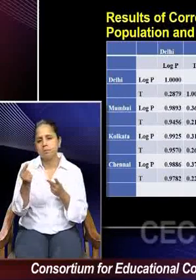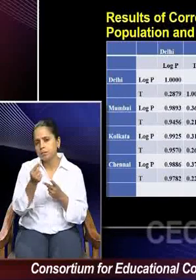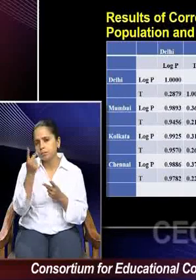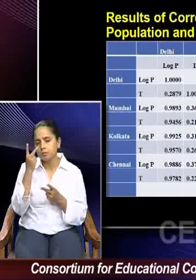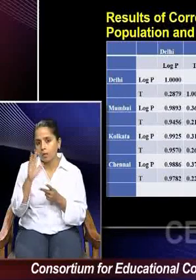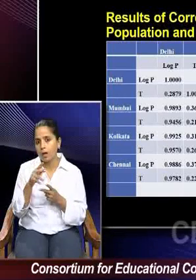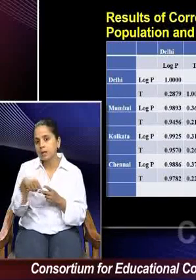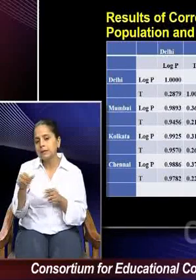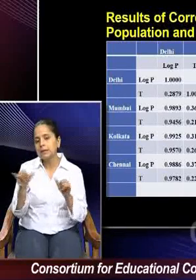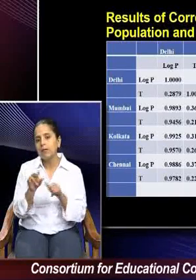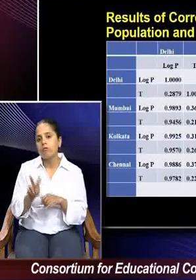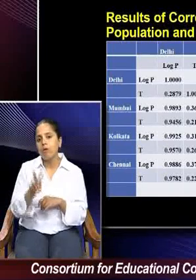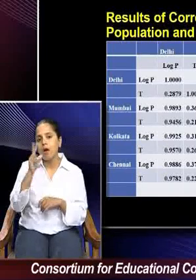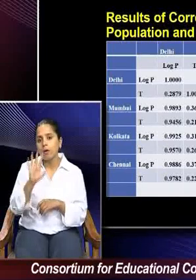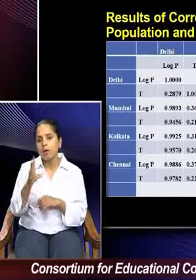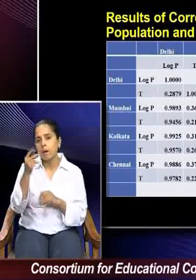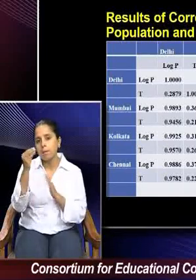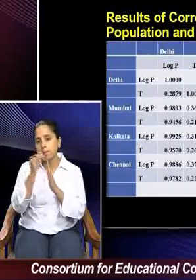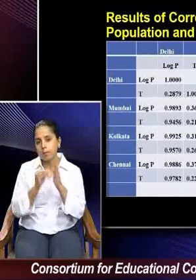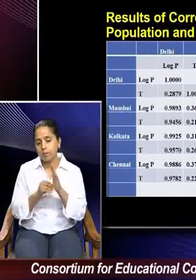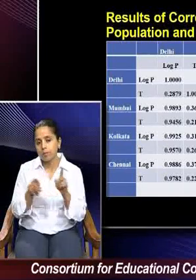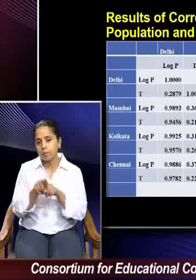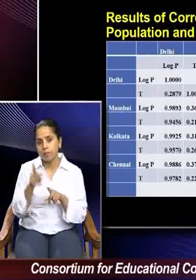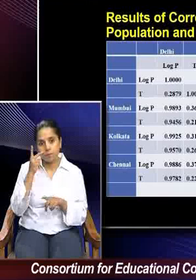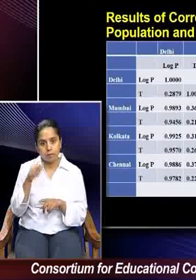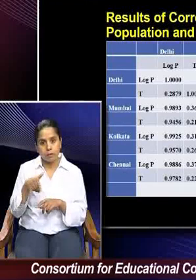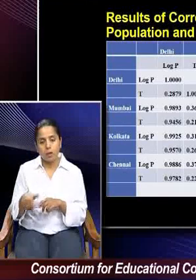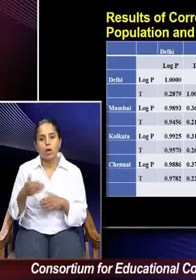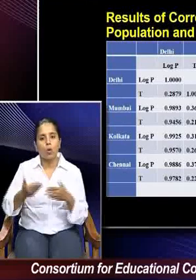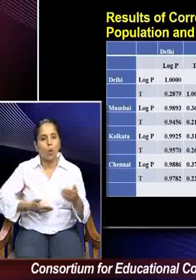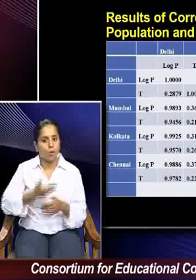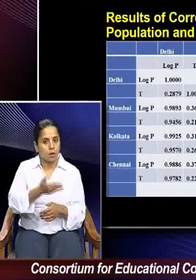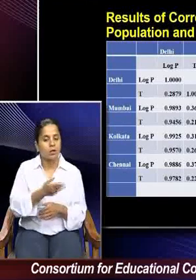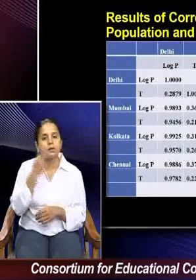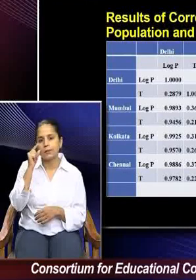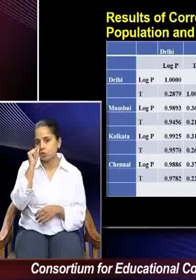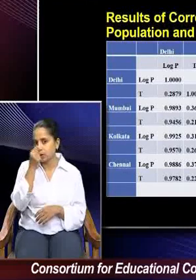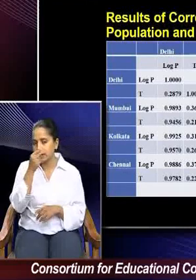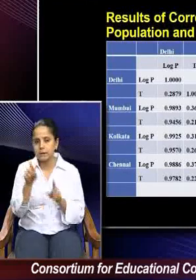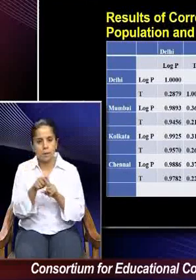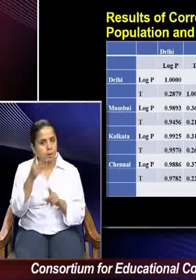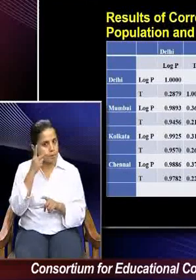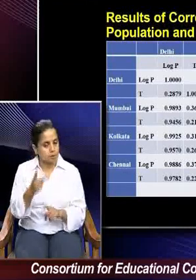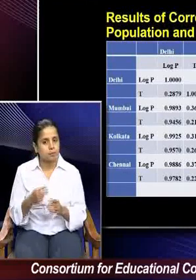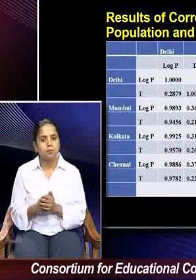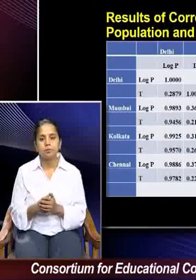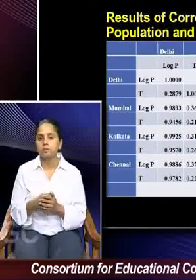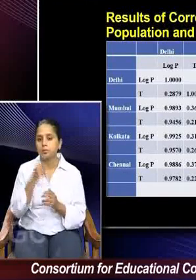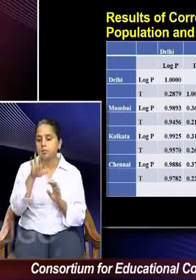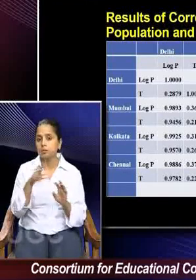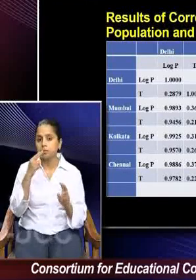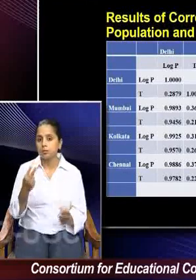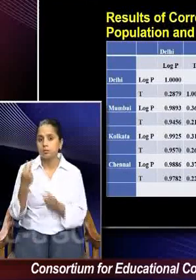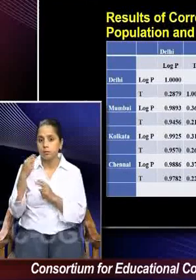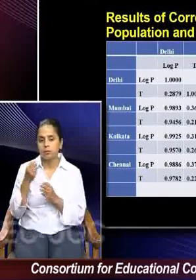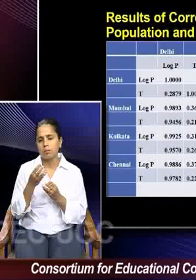same values, tentatively the same values in Kolkata and Chennai also. So it reflects more